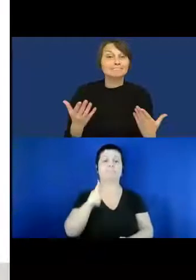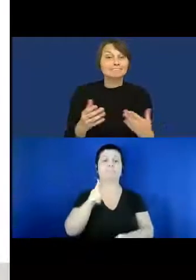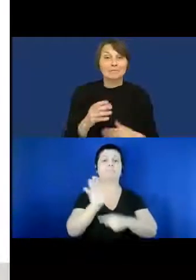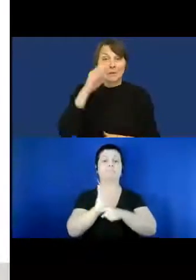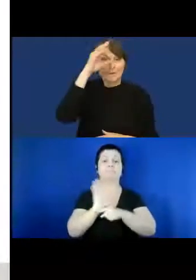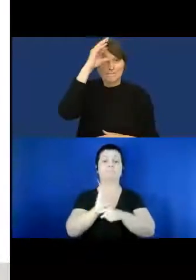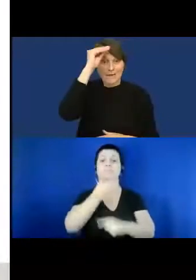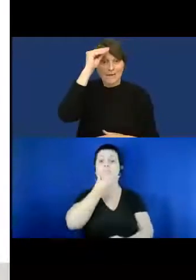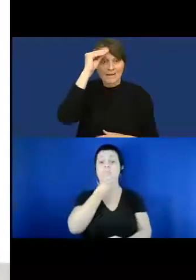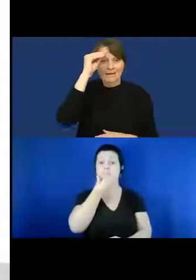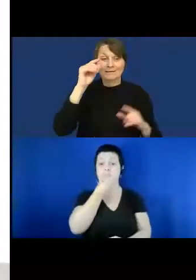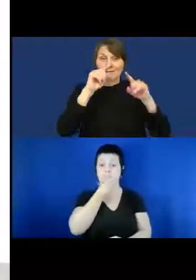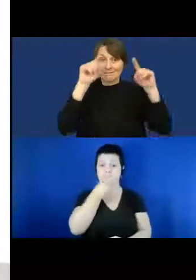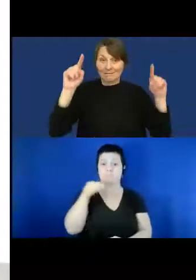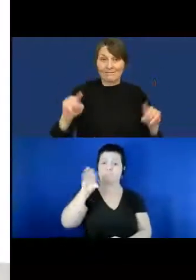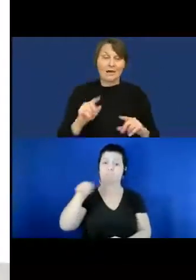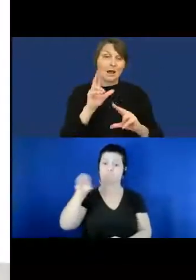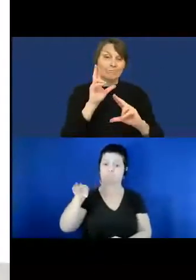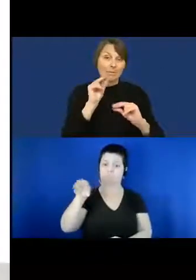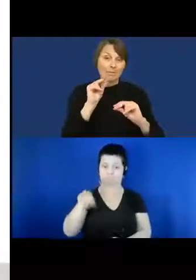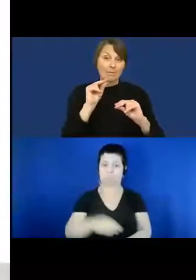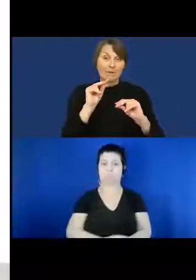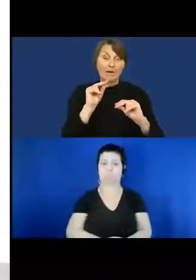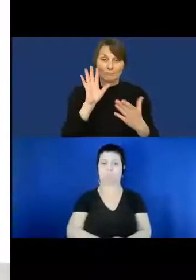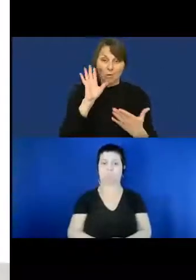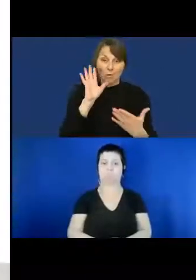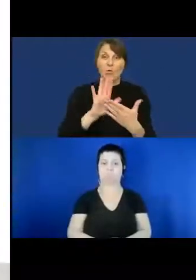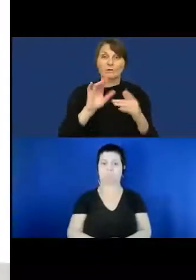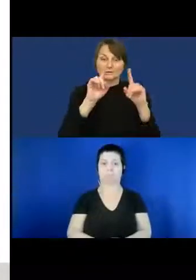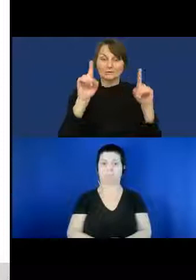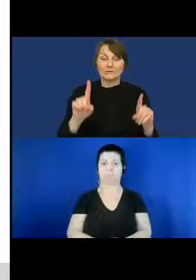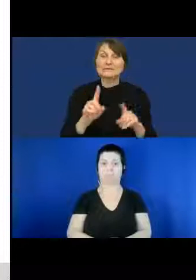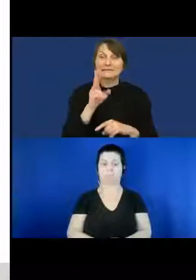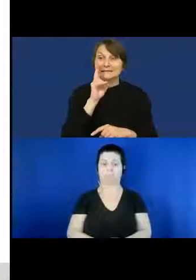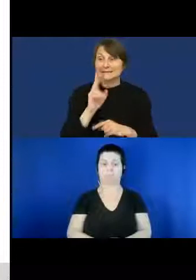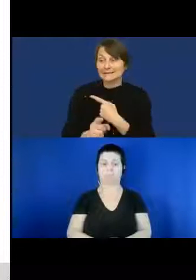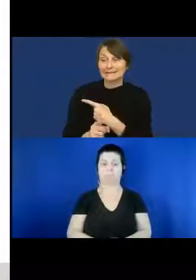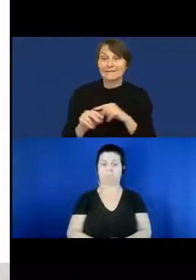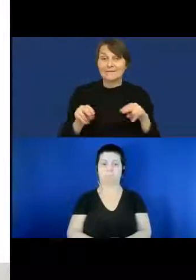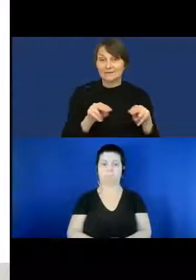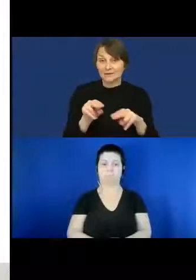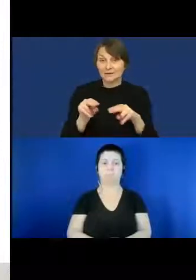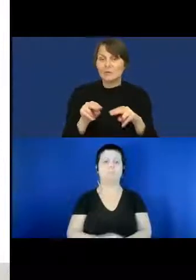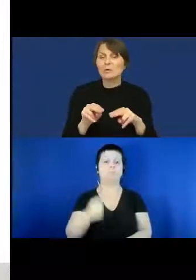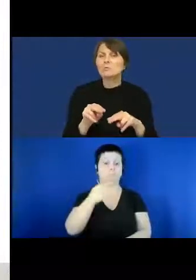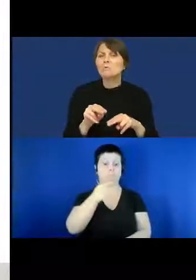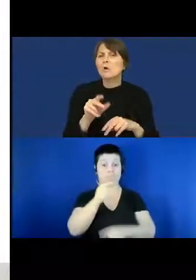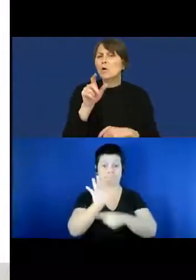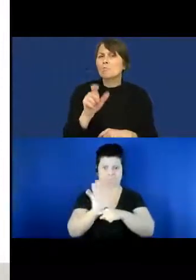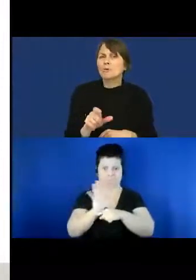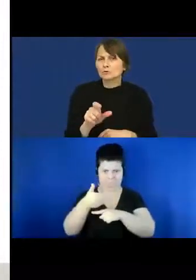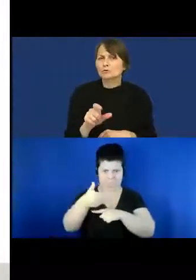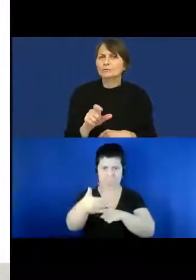screen. So in the video on the left, you will be able to see someone using the